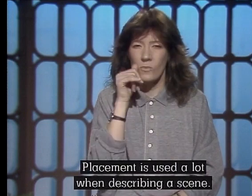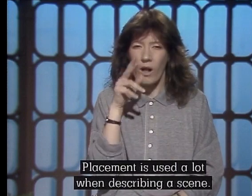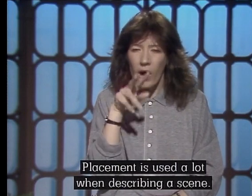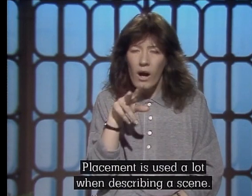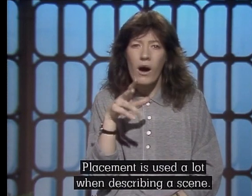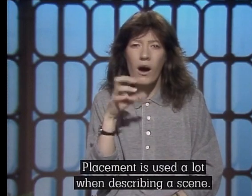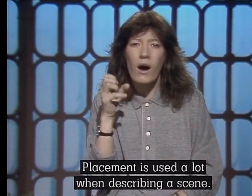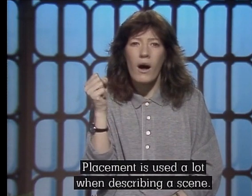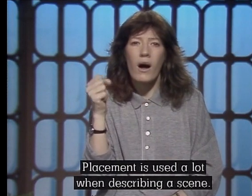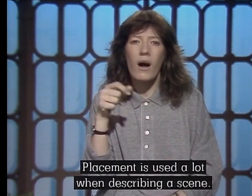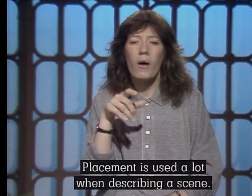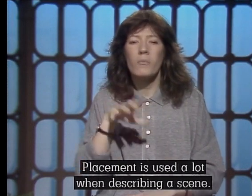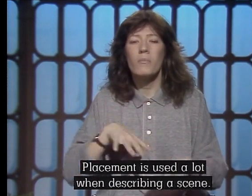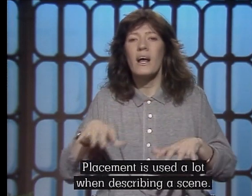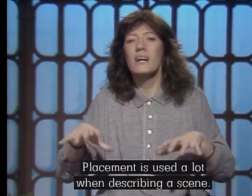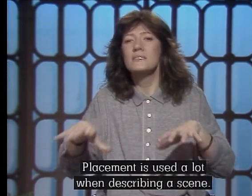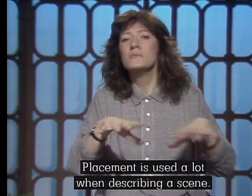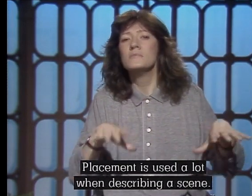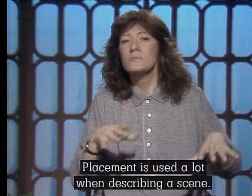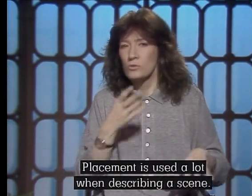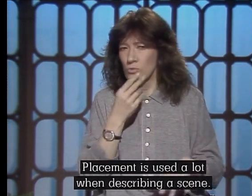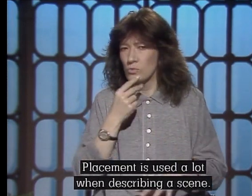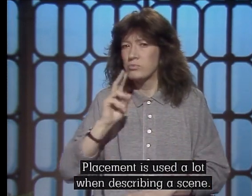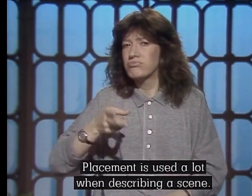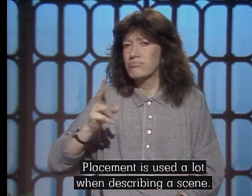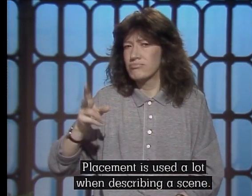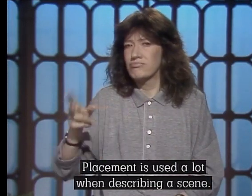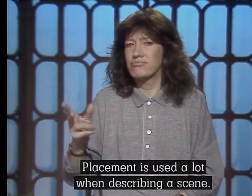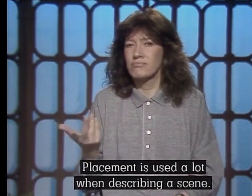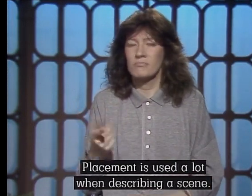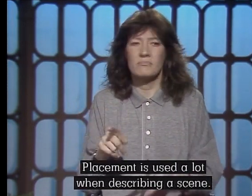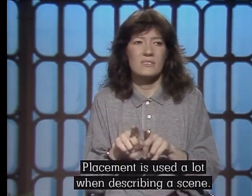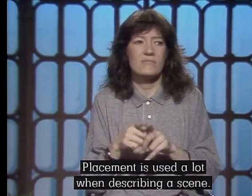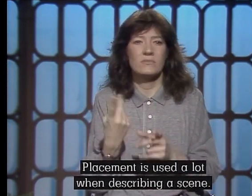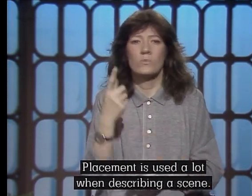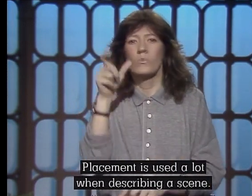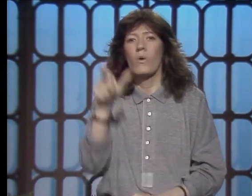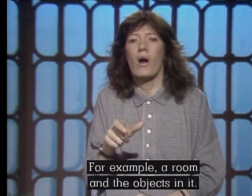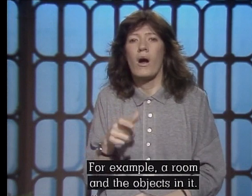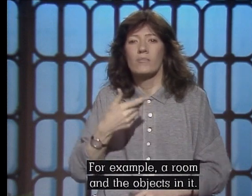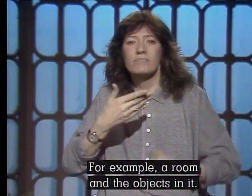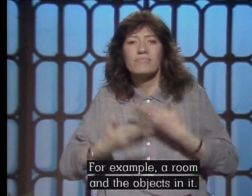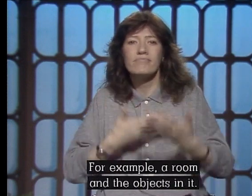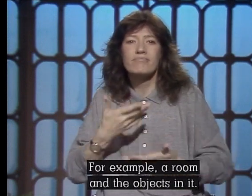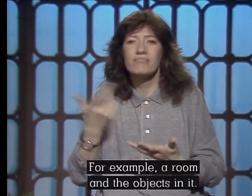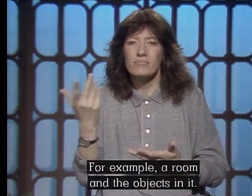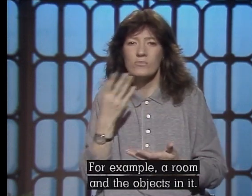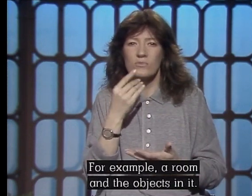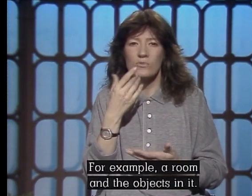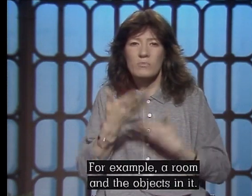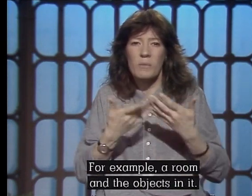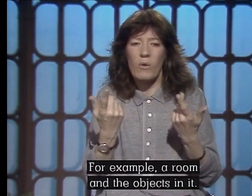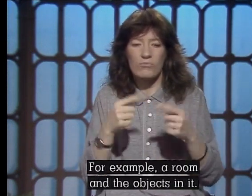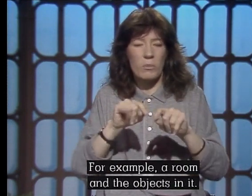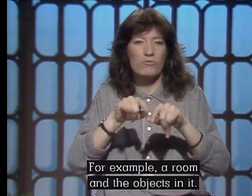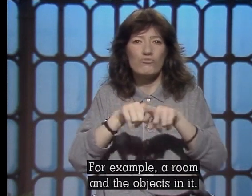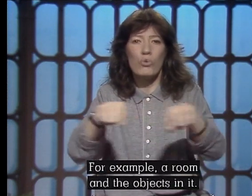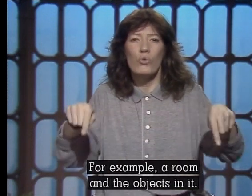You'll find that placement is used a lot when someone is describing a scene. For example, a room and the objects in